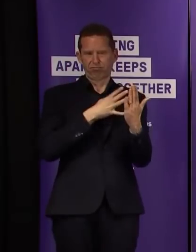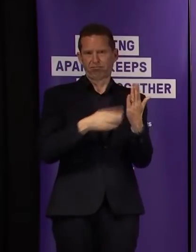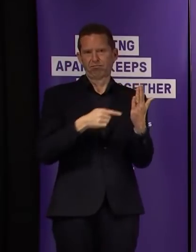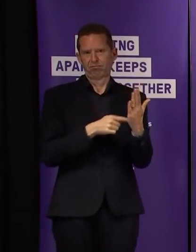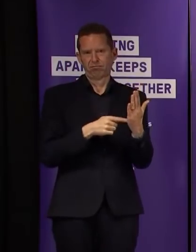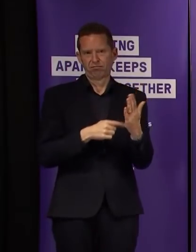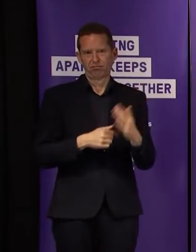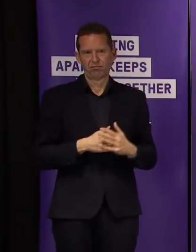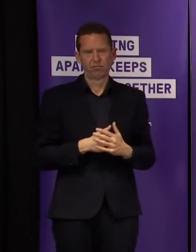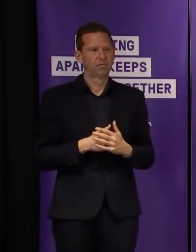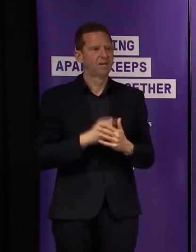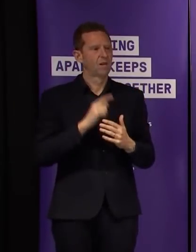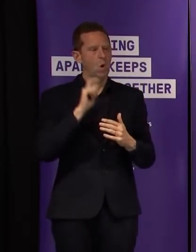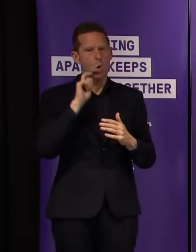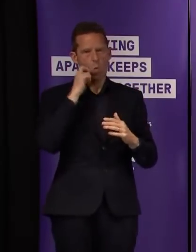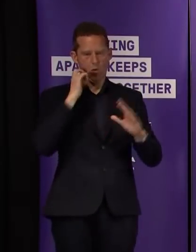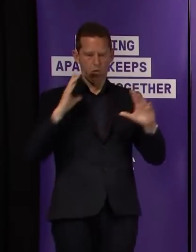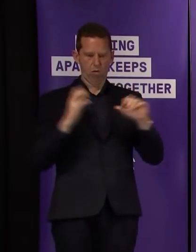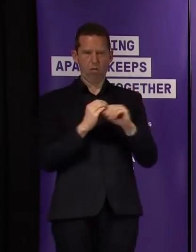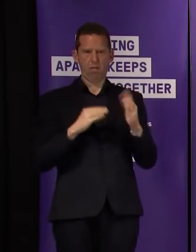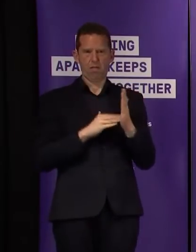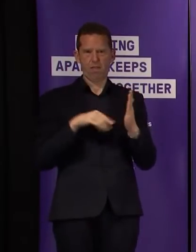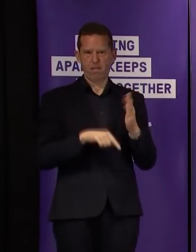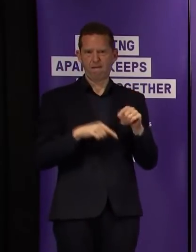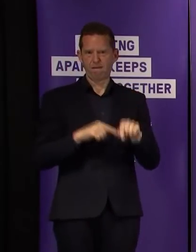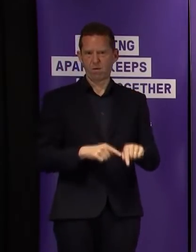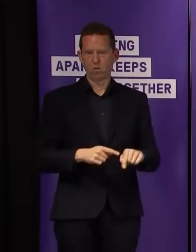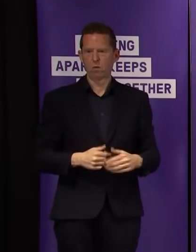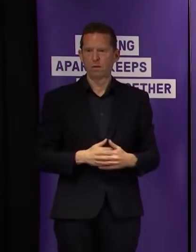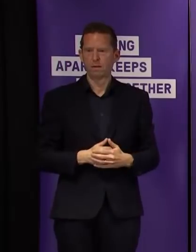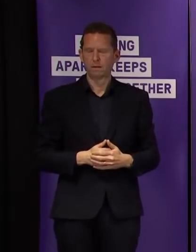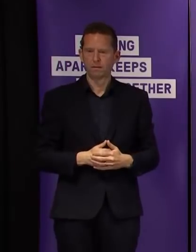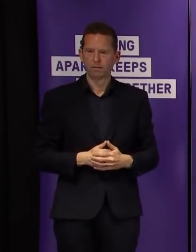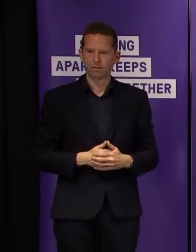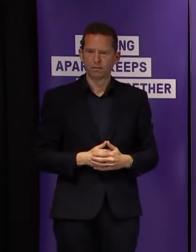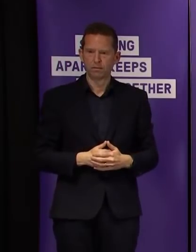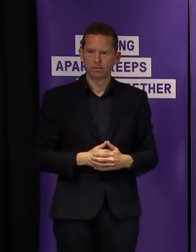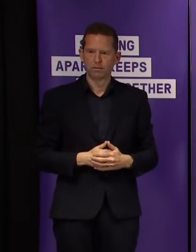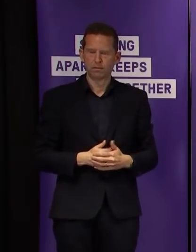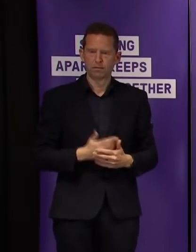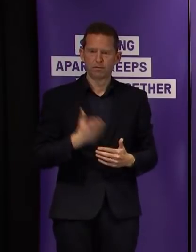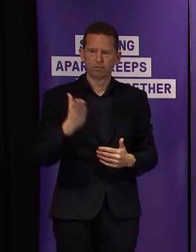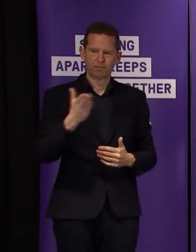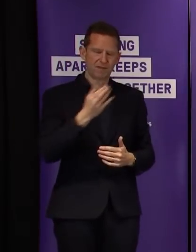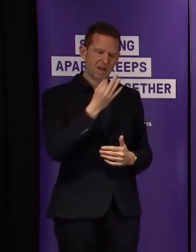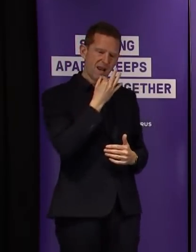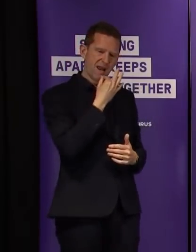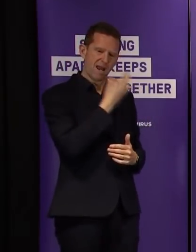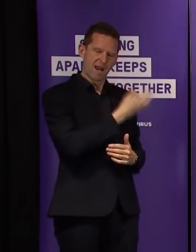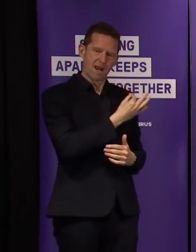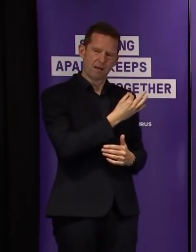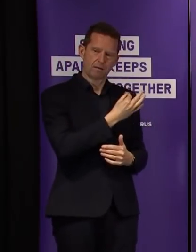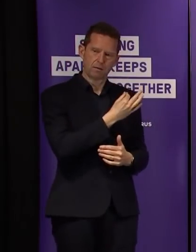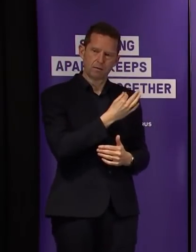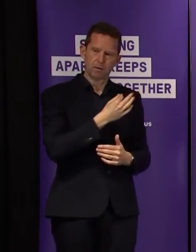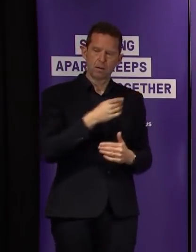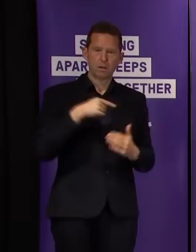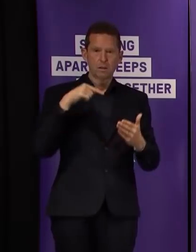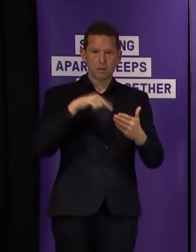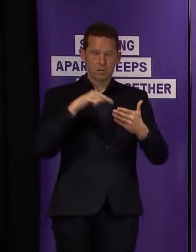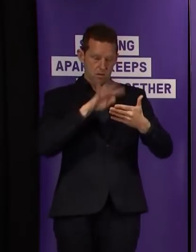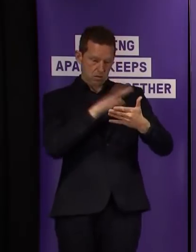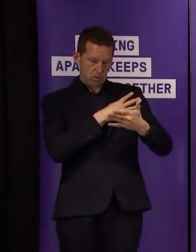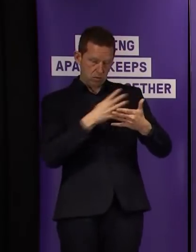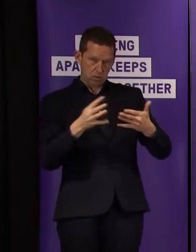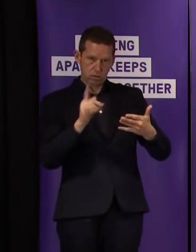and deal with all those issues as one. How does this roadmap compare to the previous economic forecast? What impact